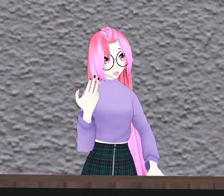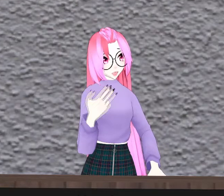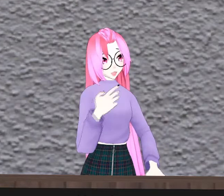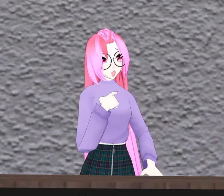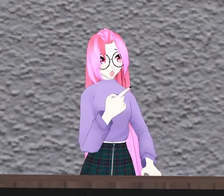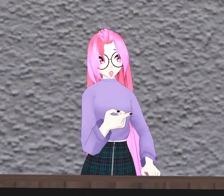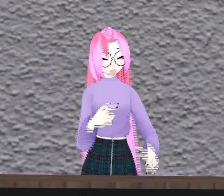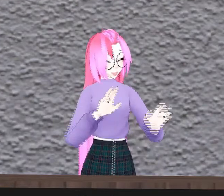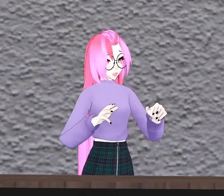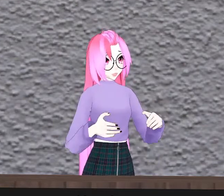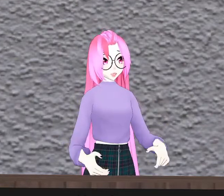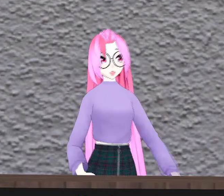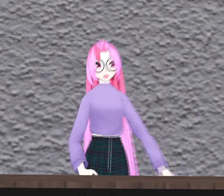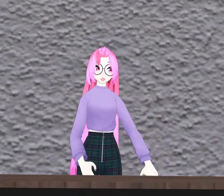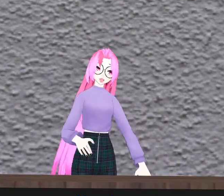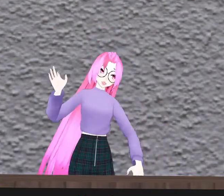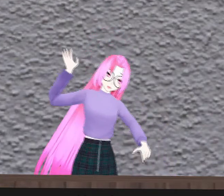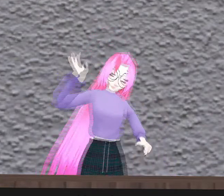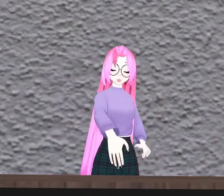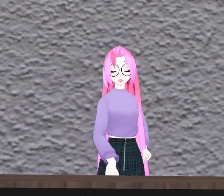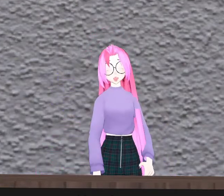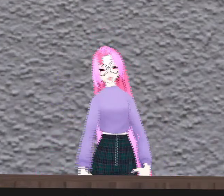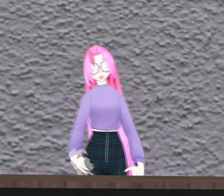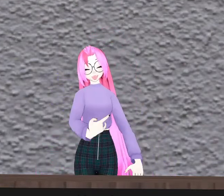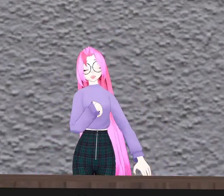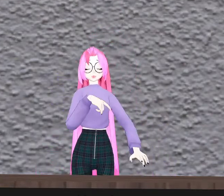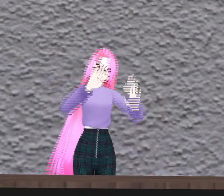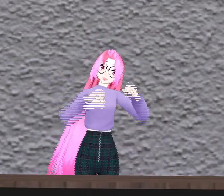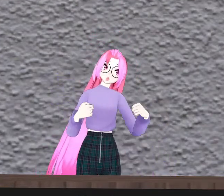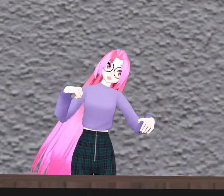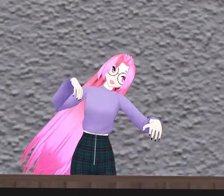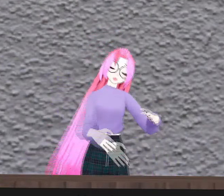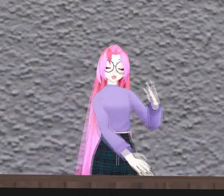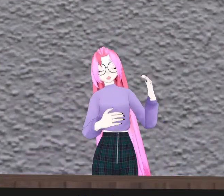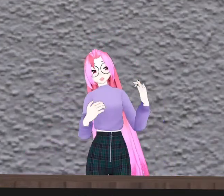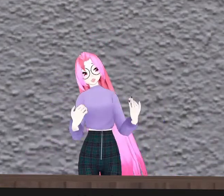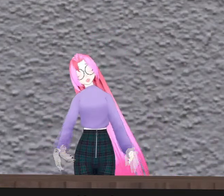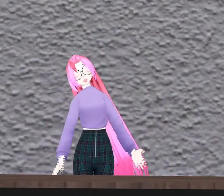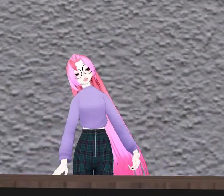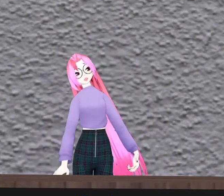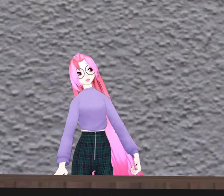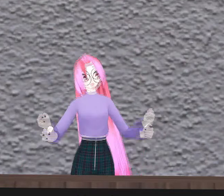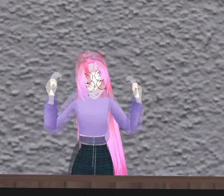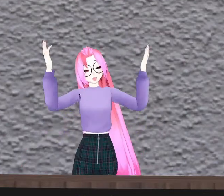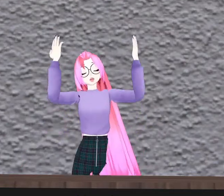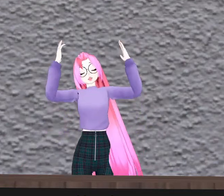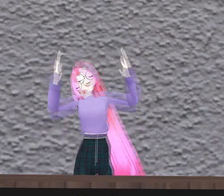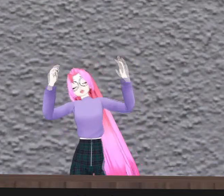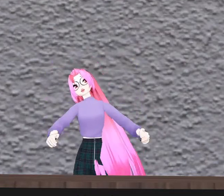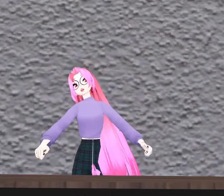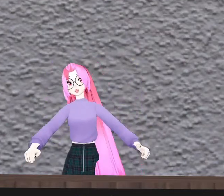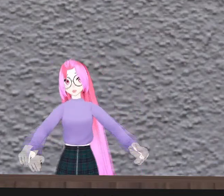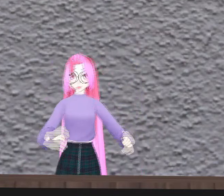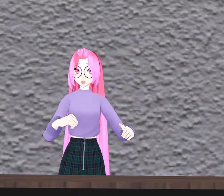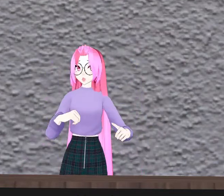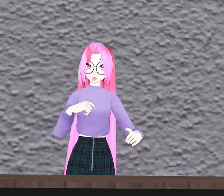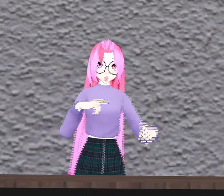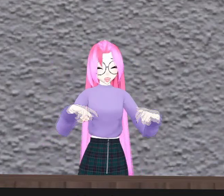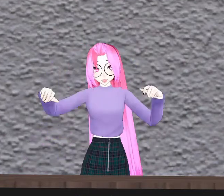if I'm telling somebody I broke my oven, I'm like, dude, I broke my oven today. Oh, like you're making